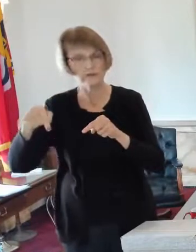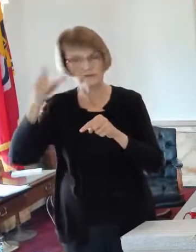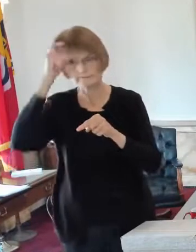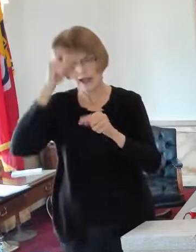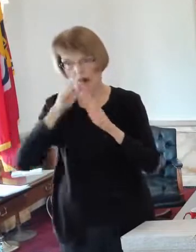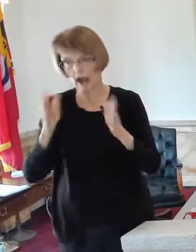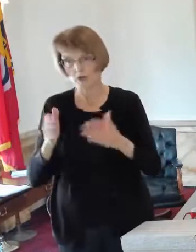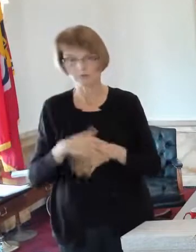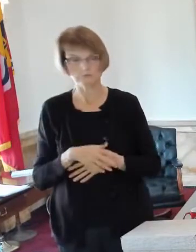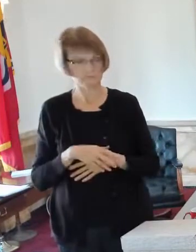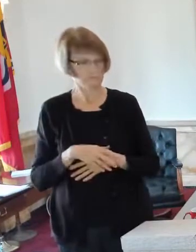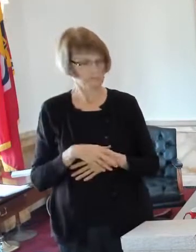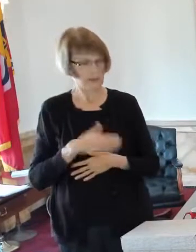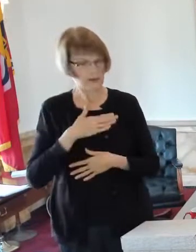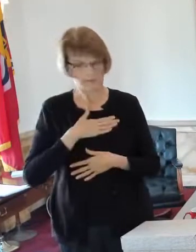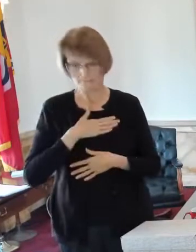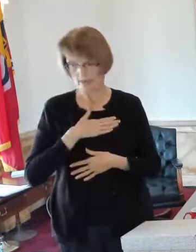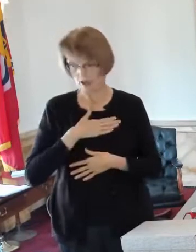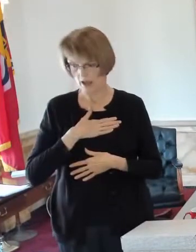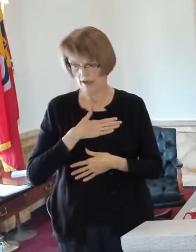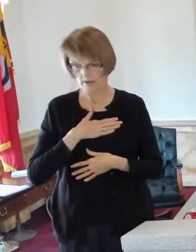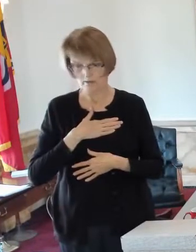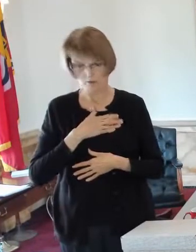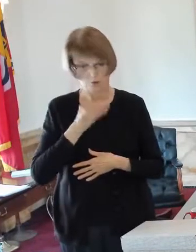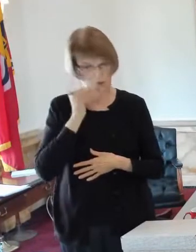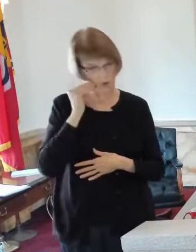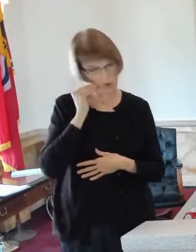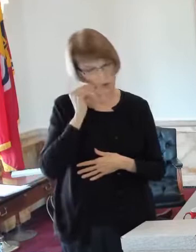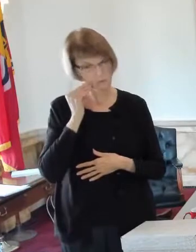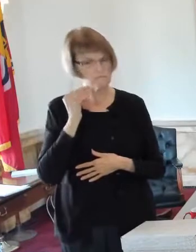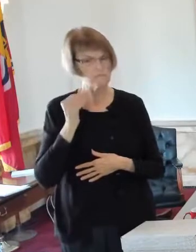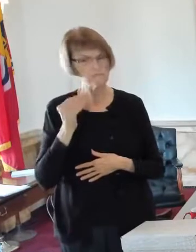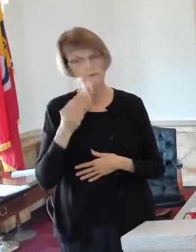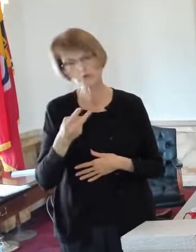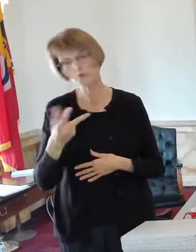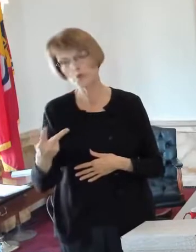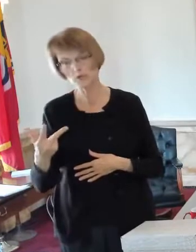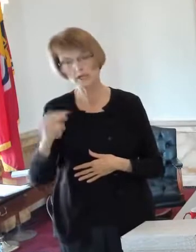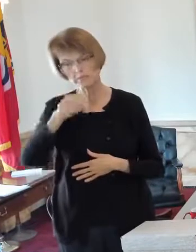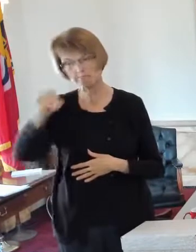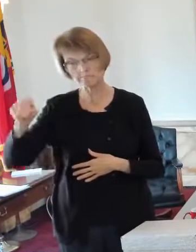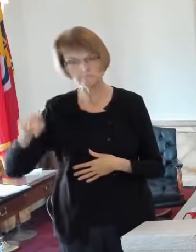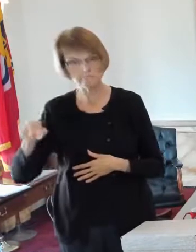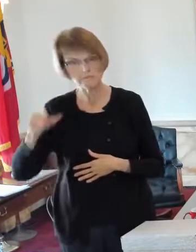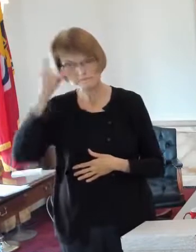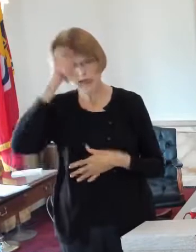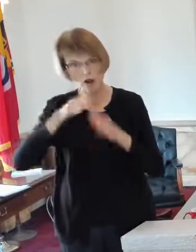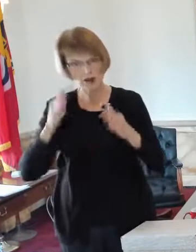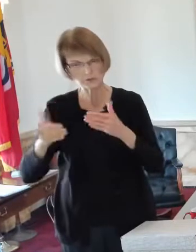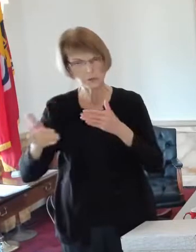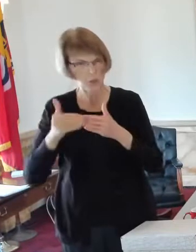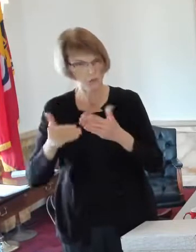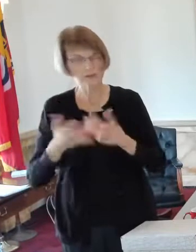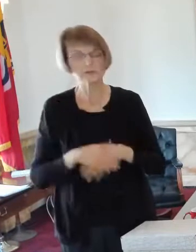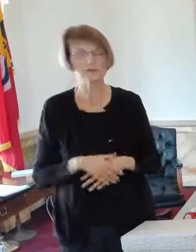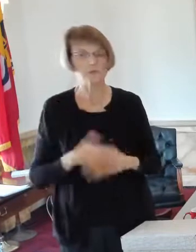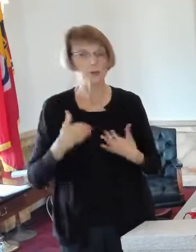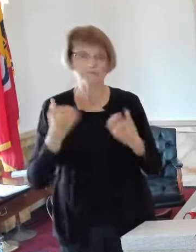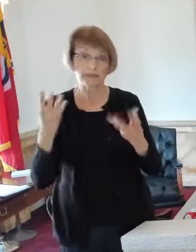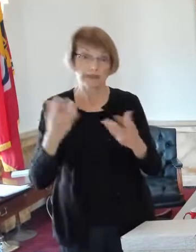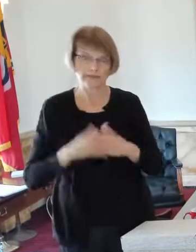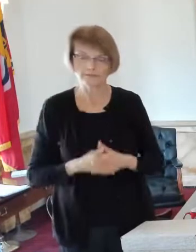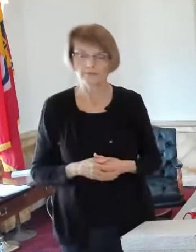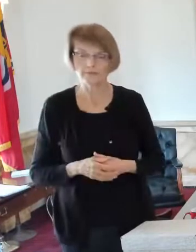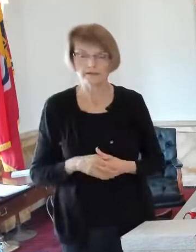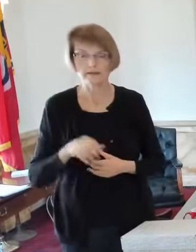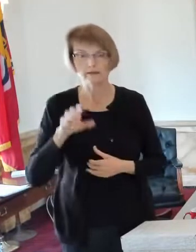3 that are not too far from me. And so we have a lot of firehouses. We got a question from